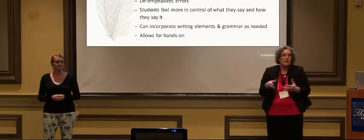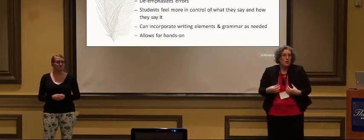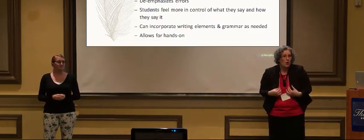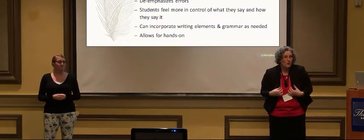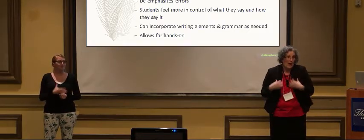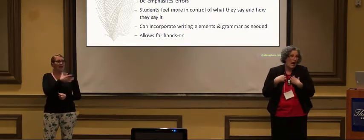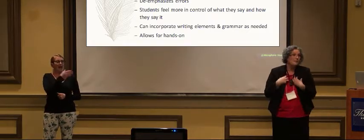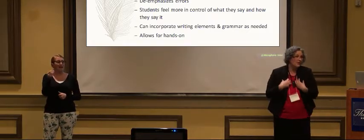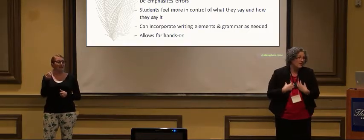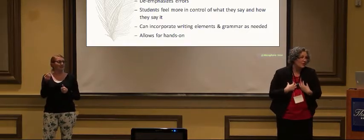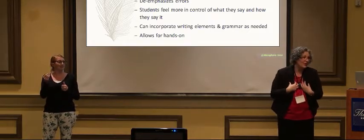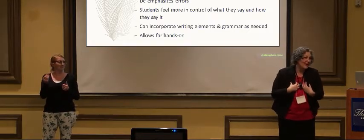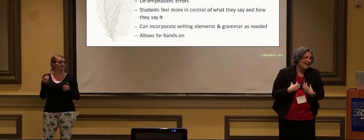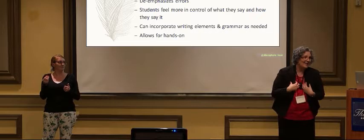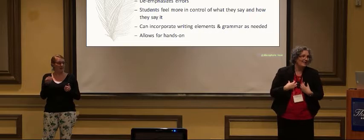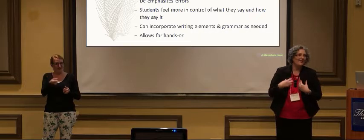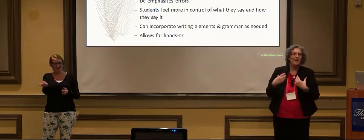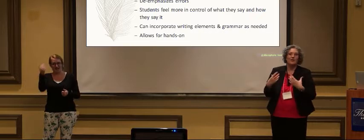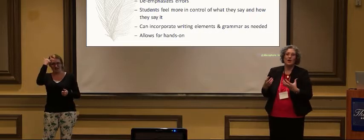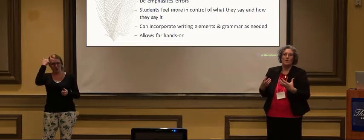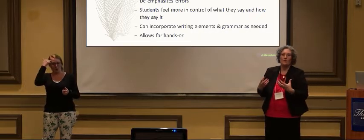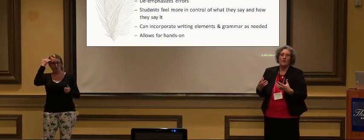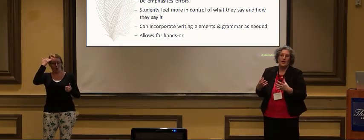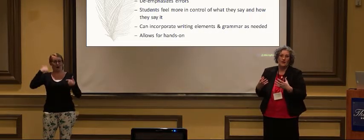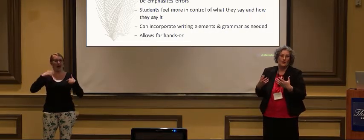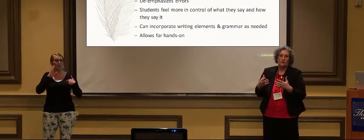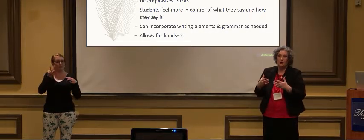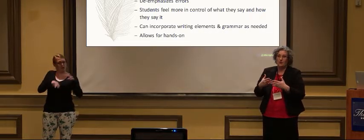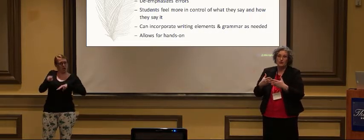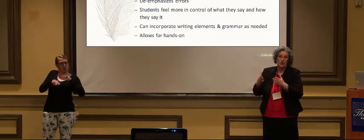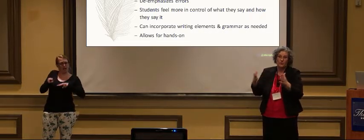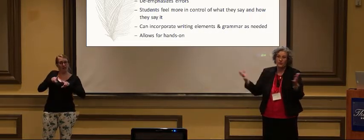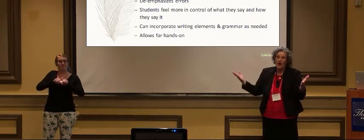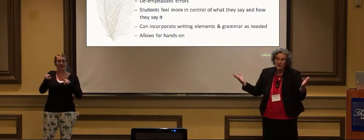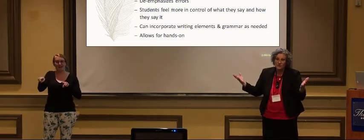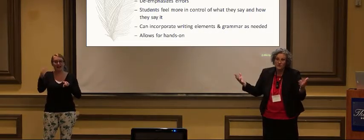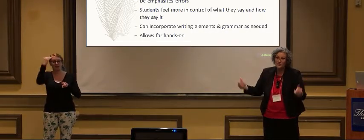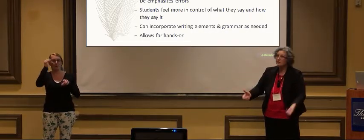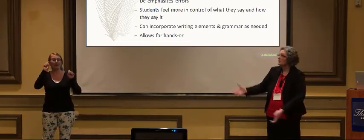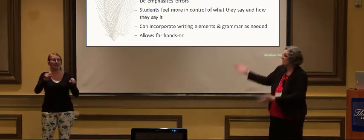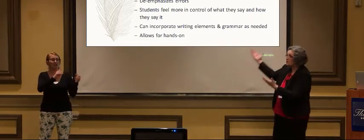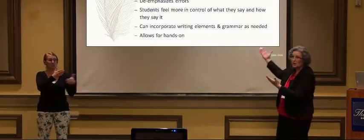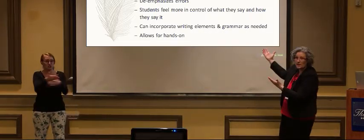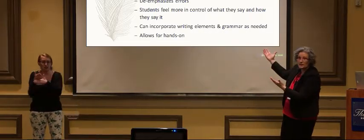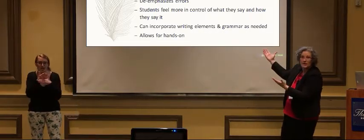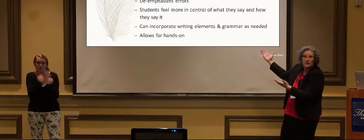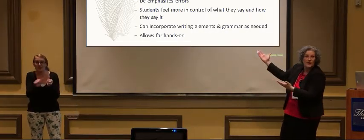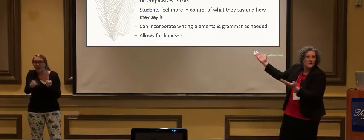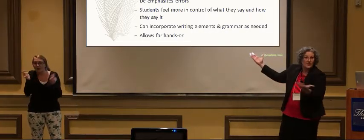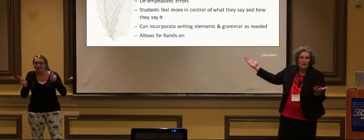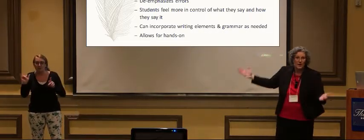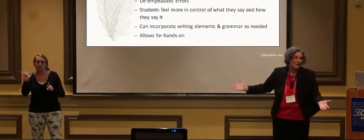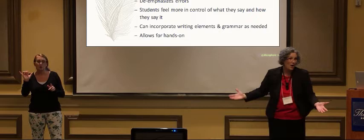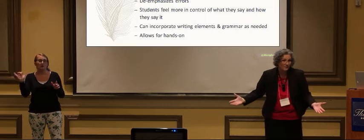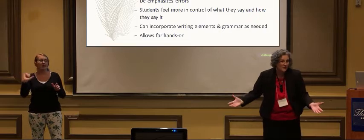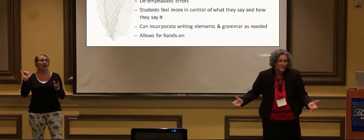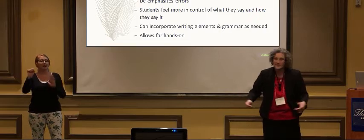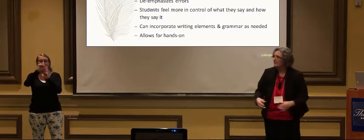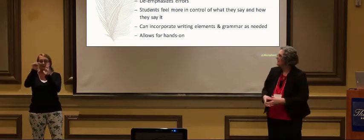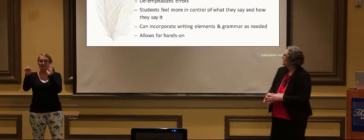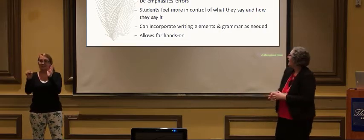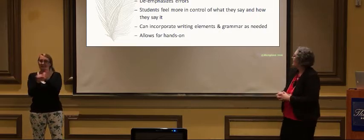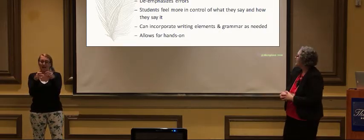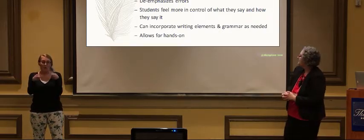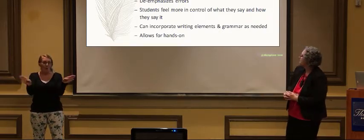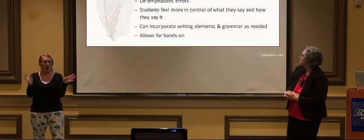as they know that I'm going to be looking at it, they know that it can be shared with others, such in a statewide